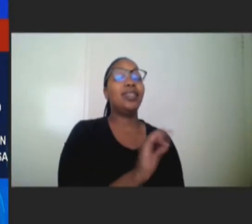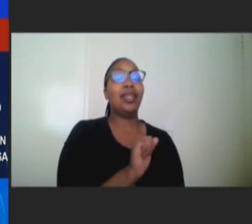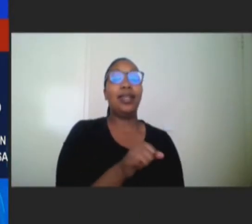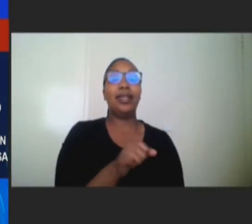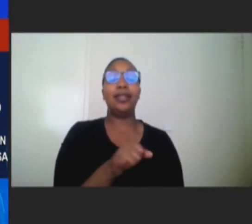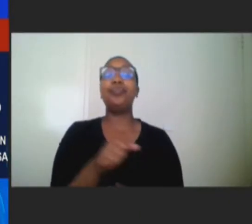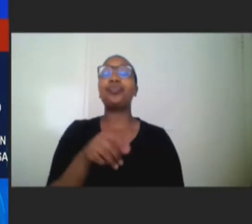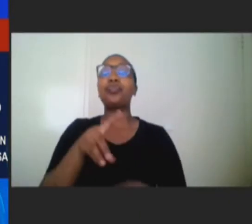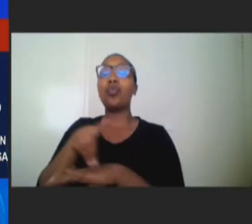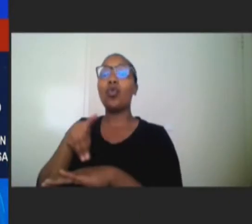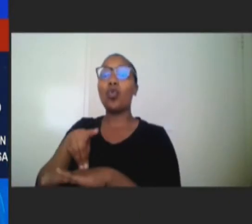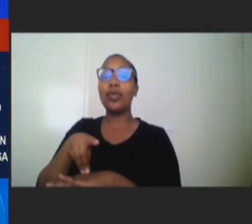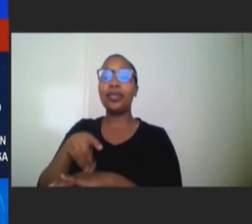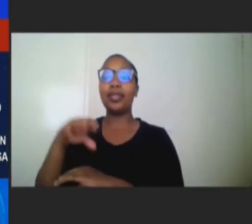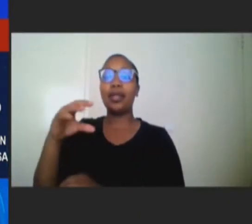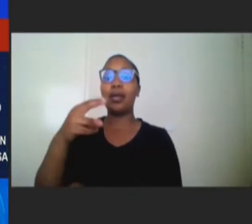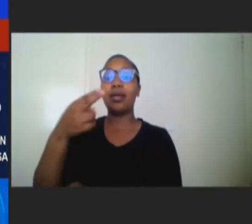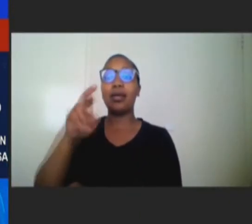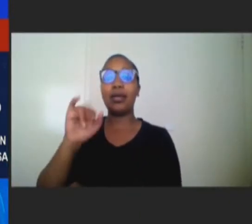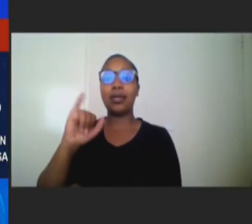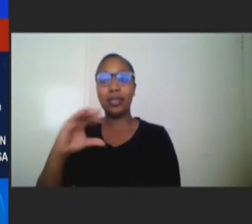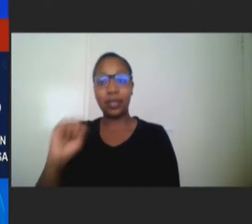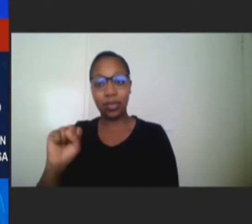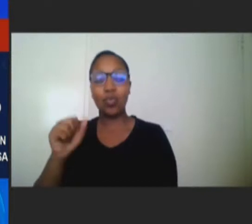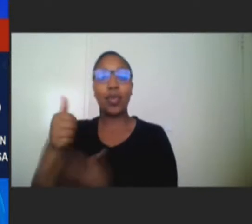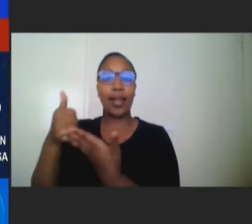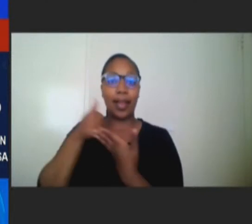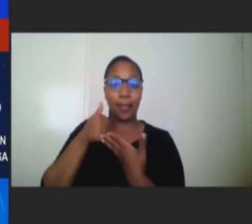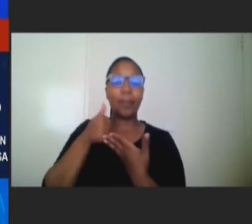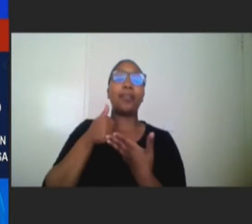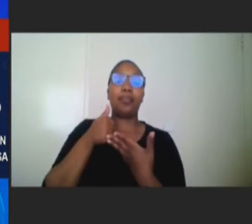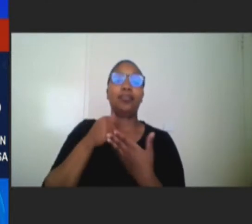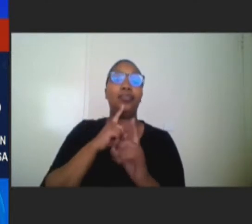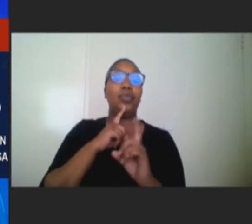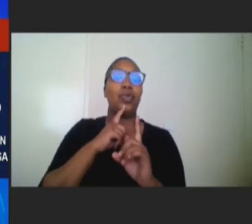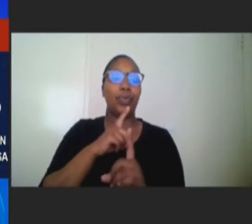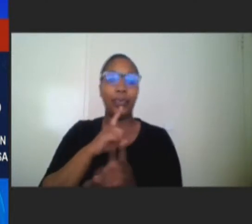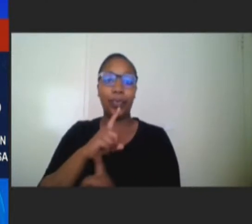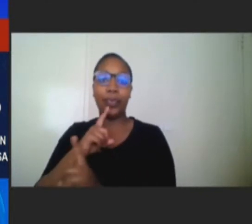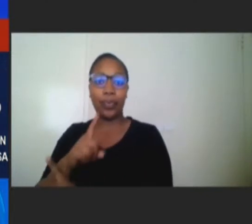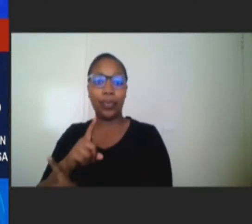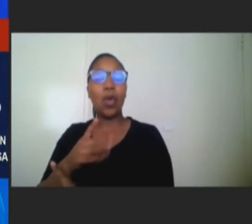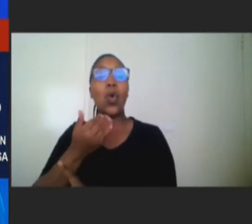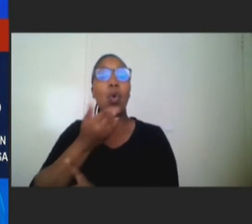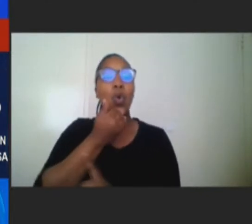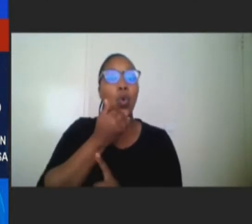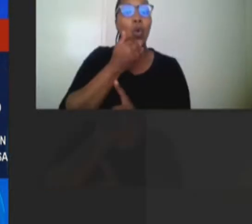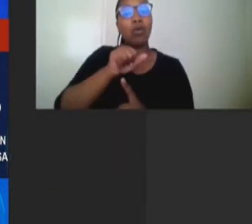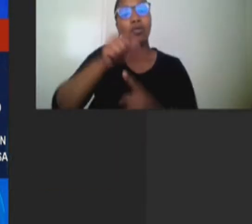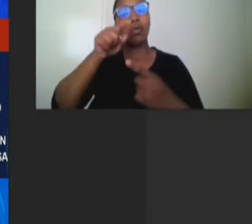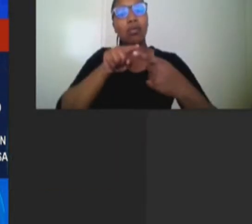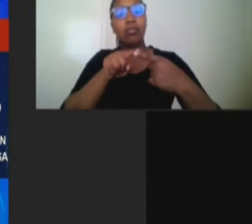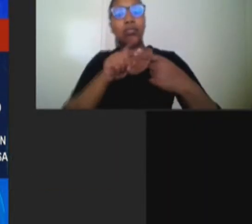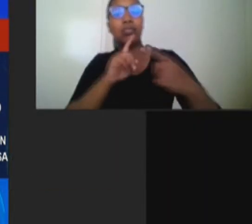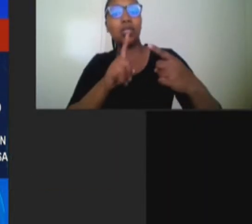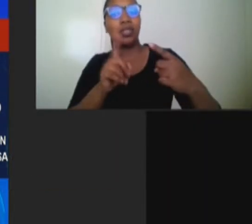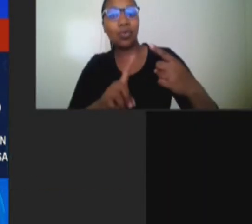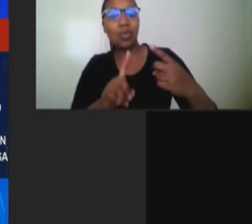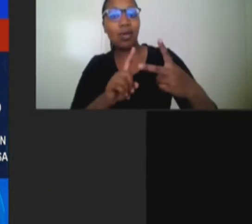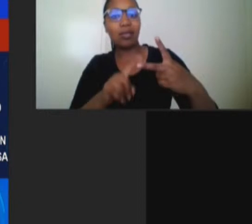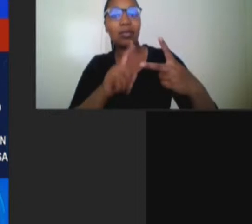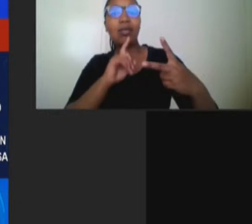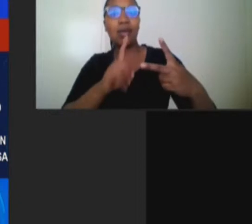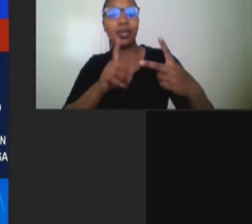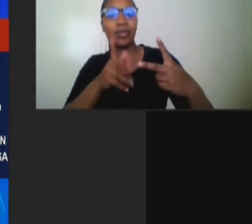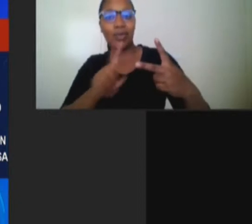will help me in this, in terms of who will be best to deal with what. Let me just